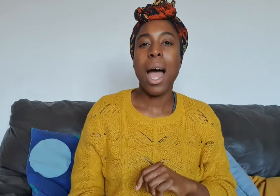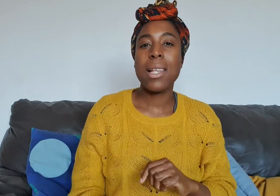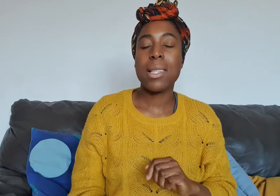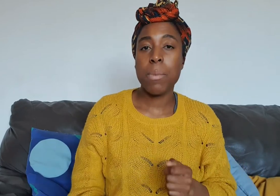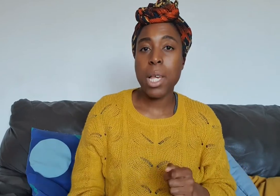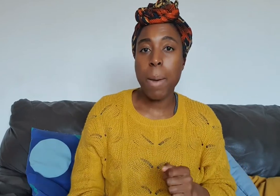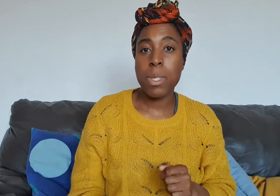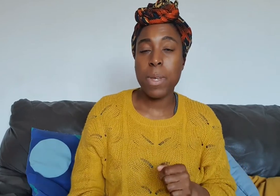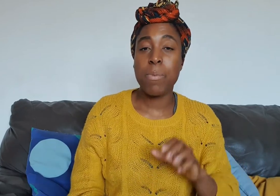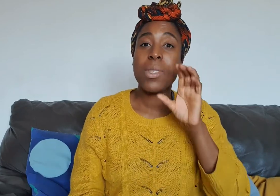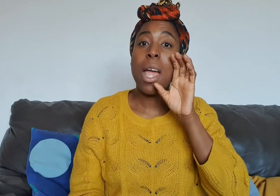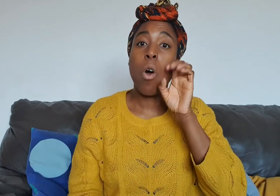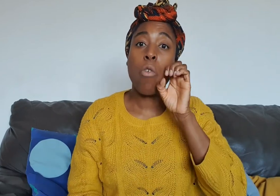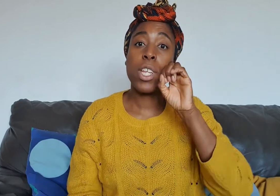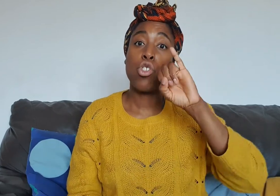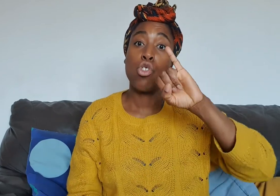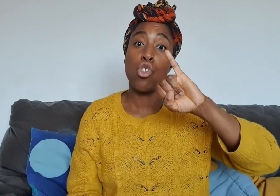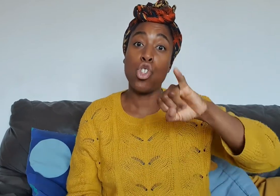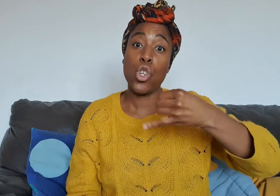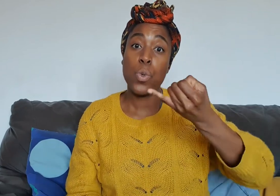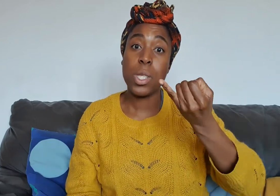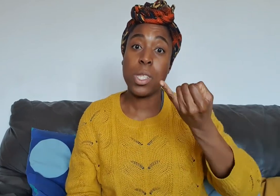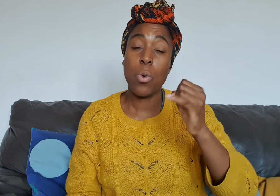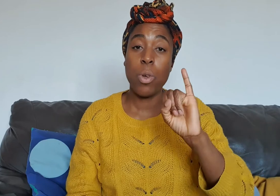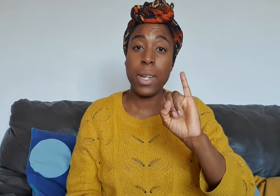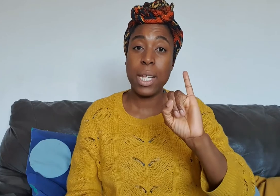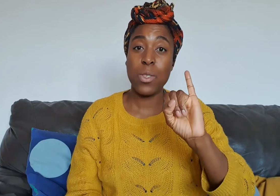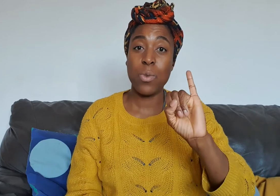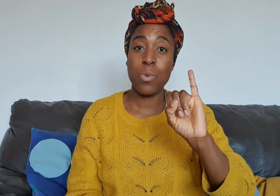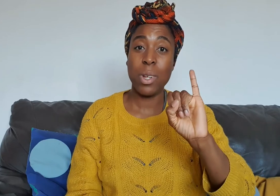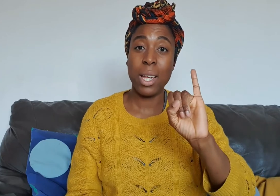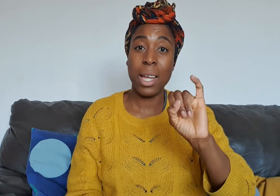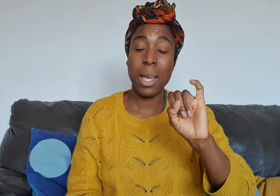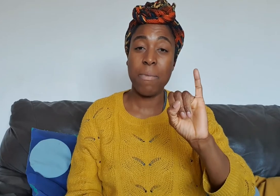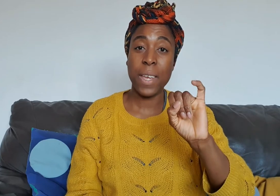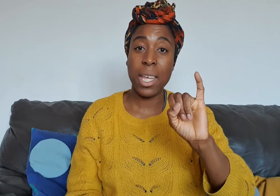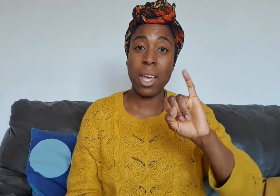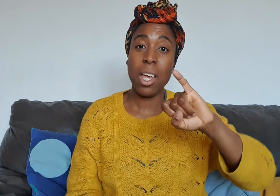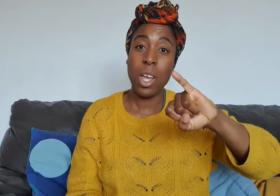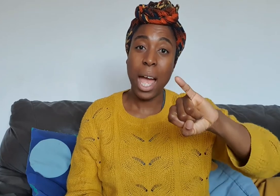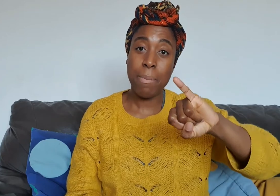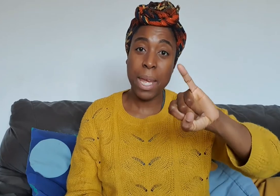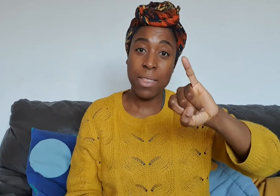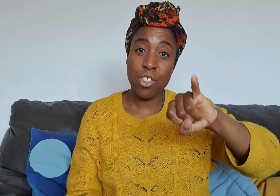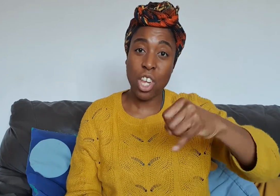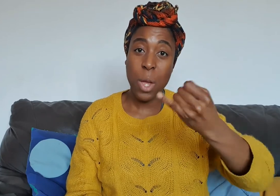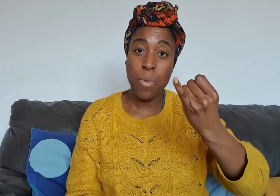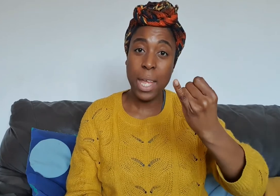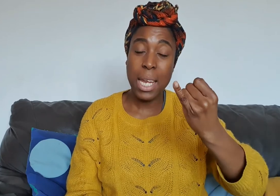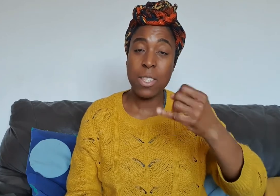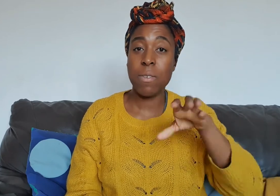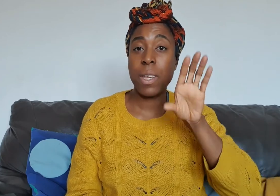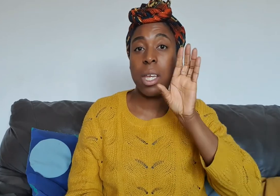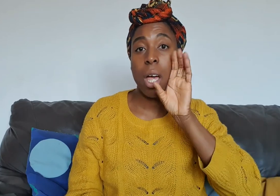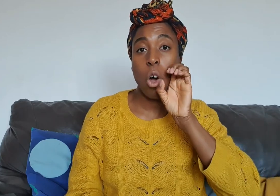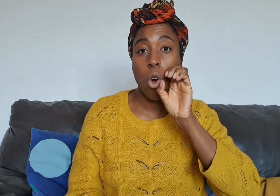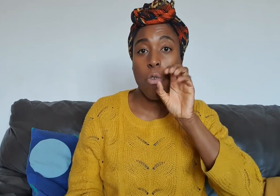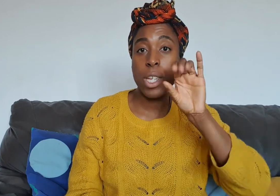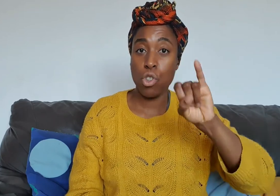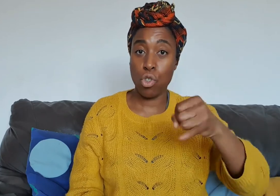orange. Sometimes people say orange juice with a little finger and make the J with their little finger. Orange